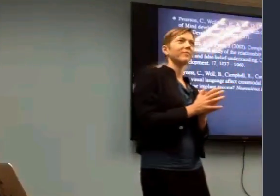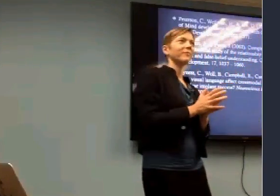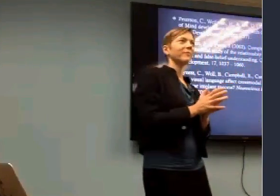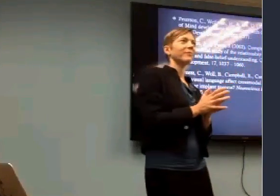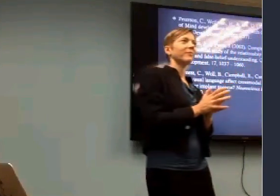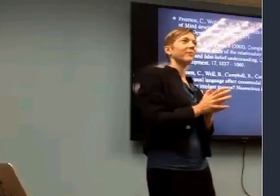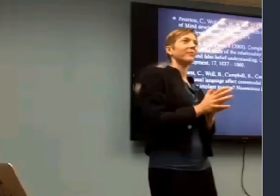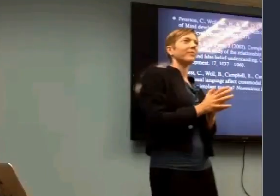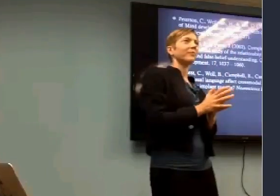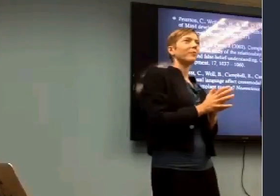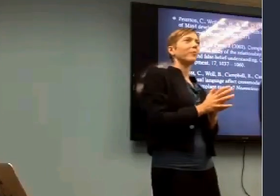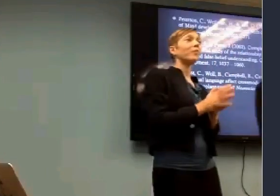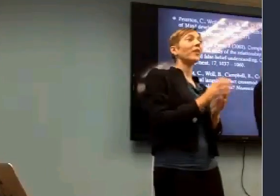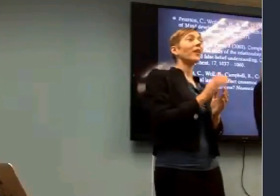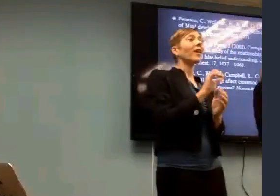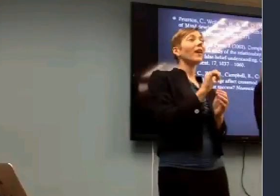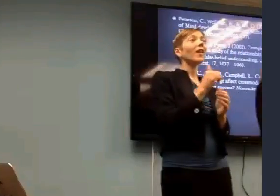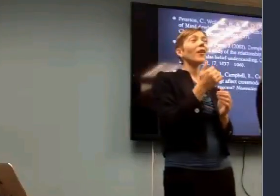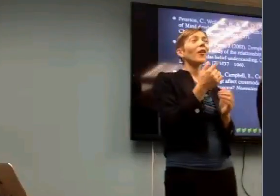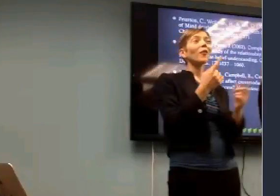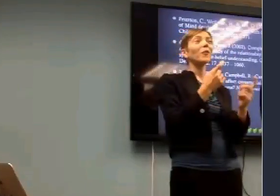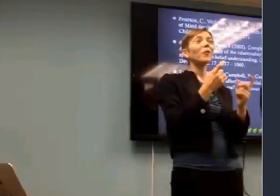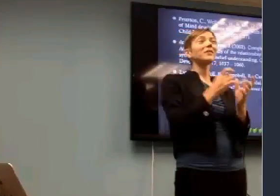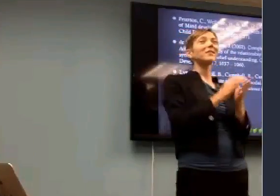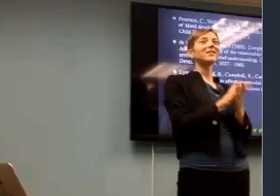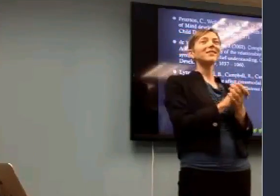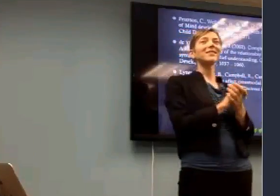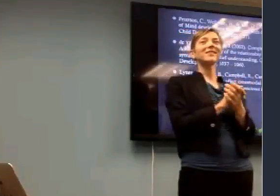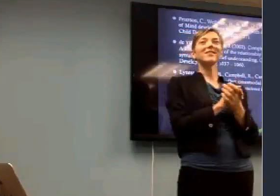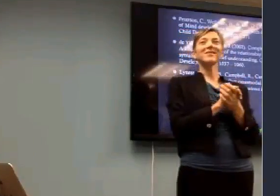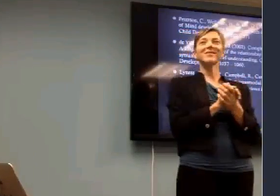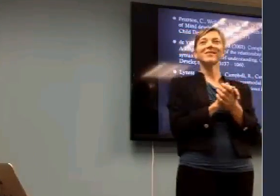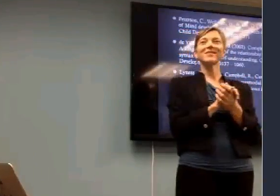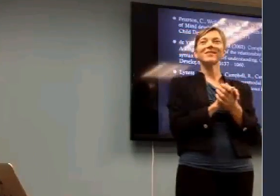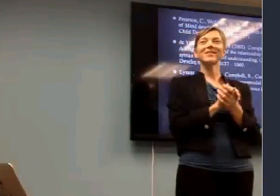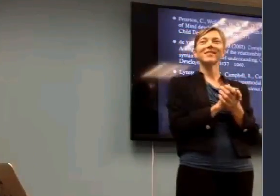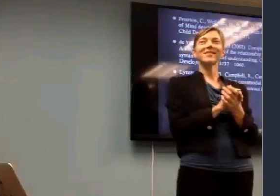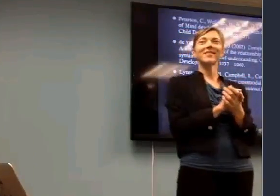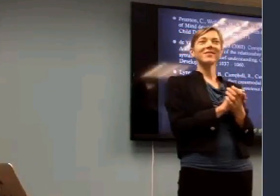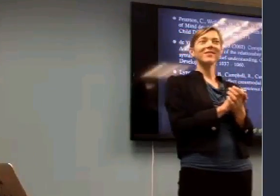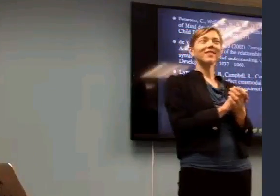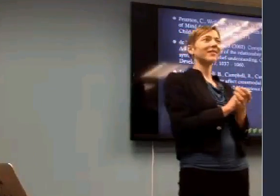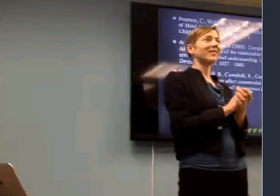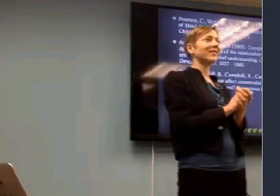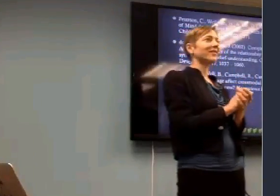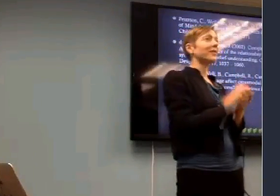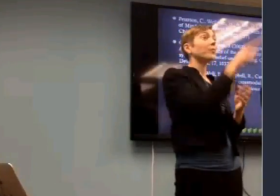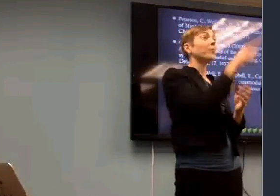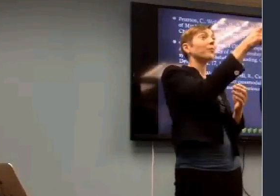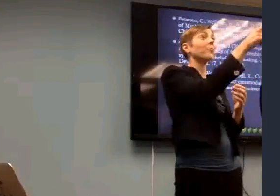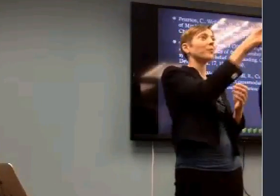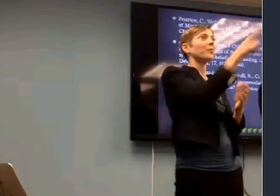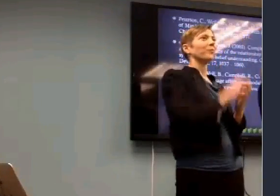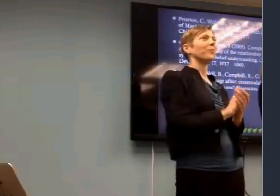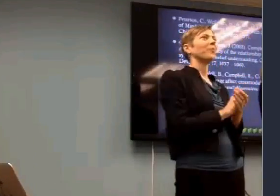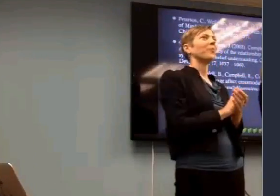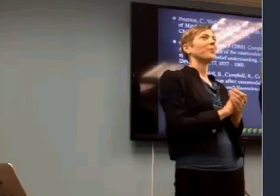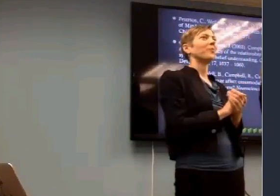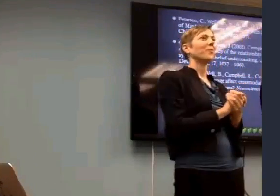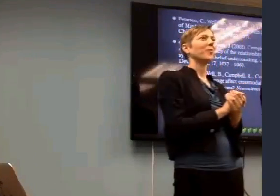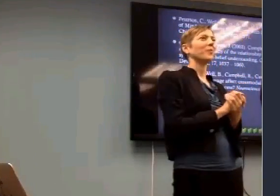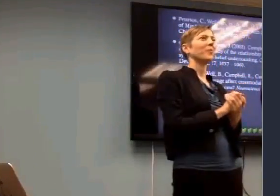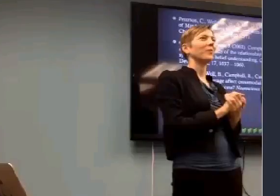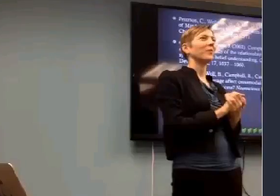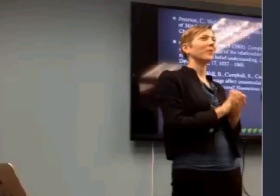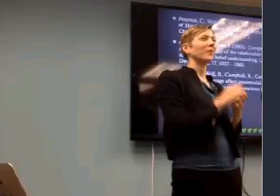Any further questions? Yes.